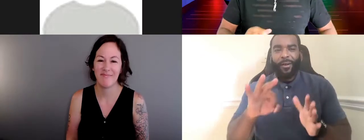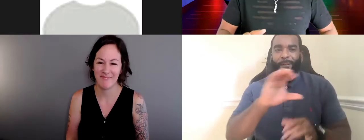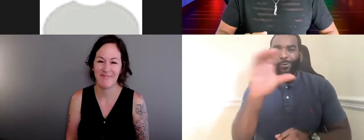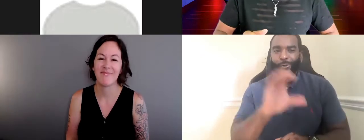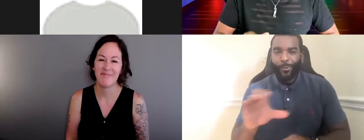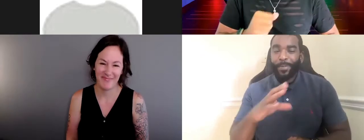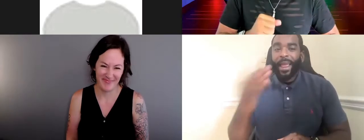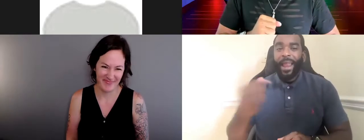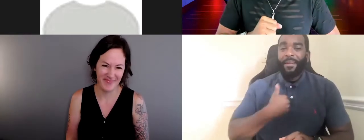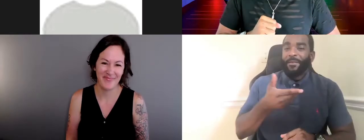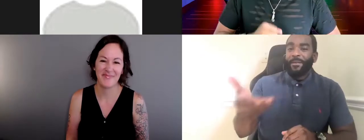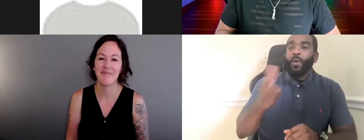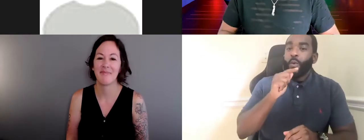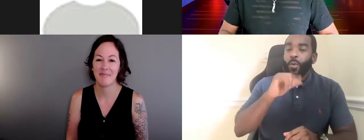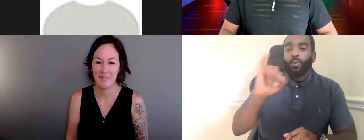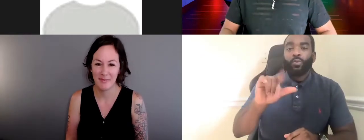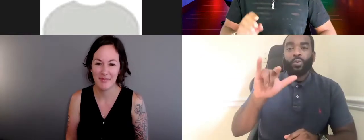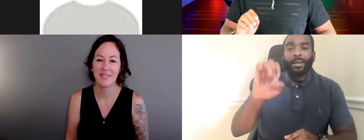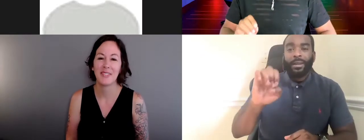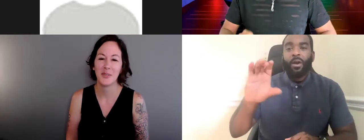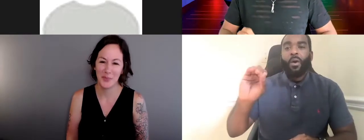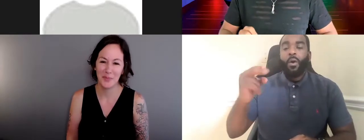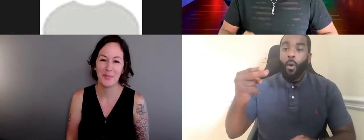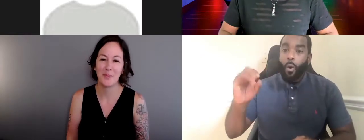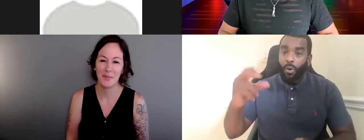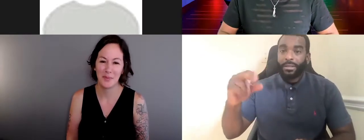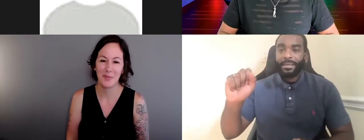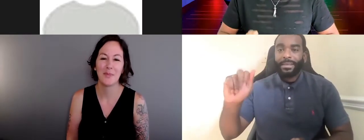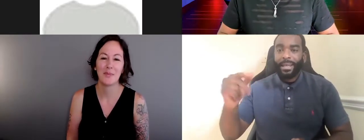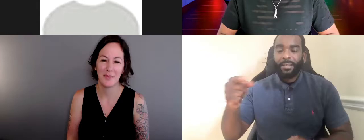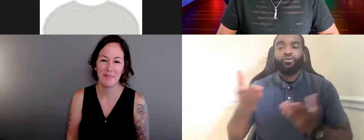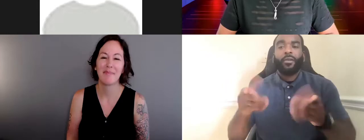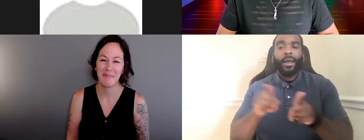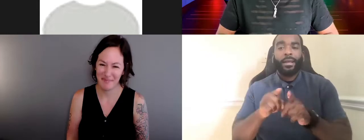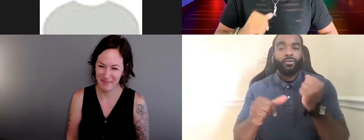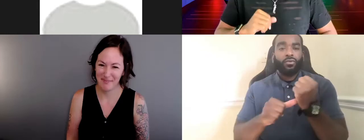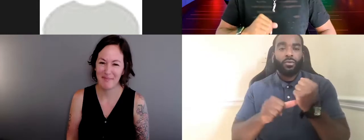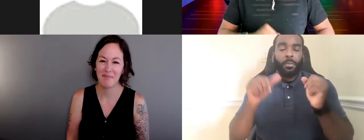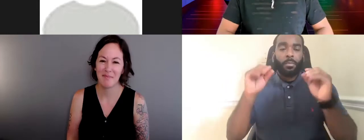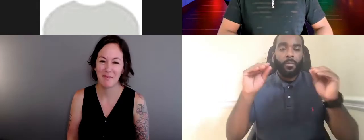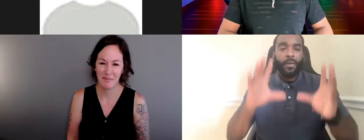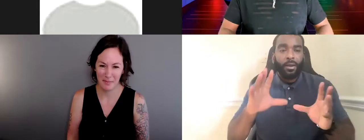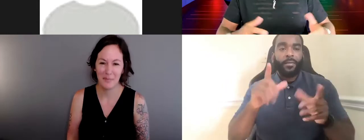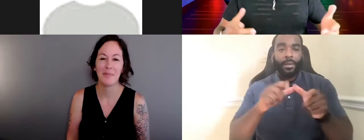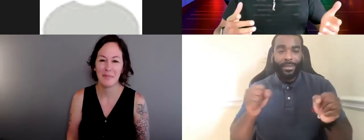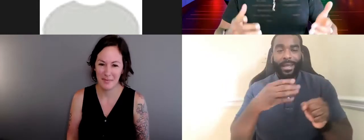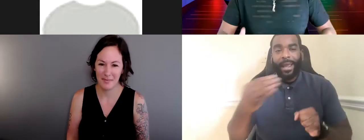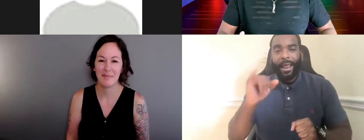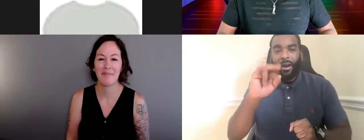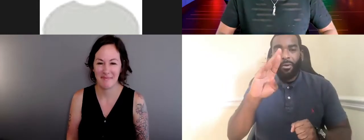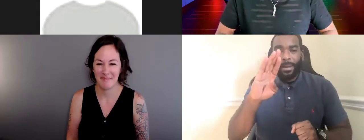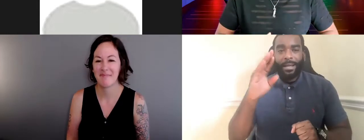is Julie Hochgesang, who serves as Associate Professor of Linguistics and is the IRB Chair at